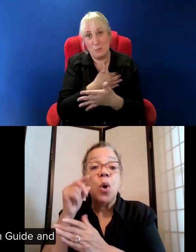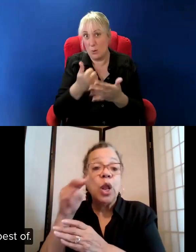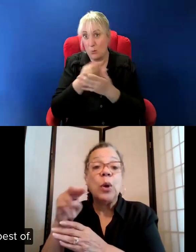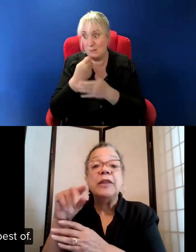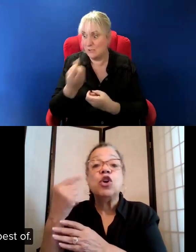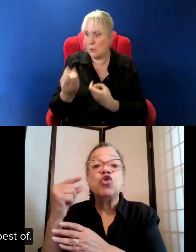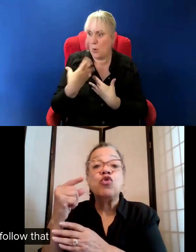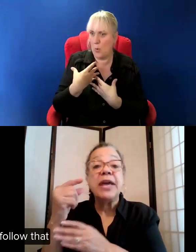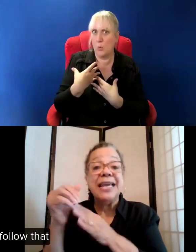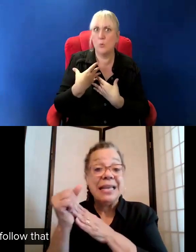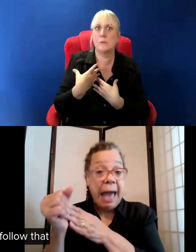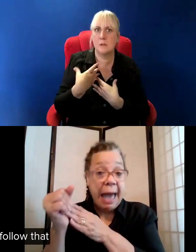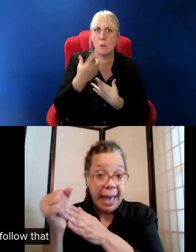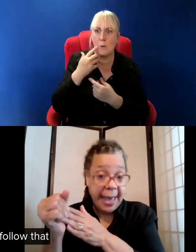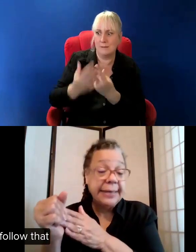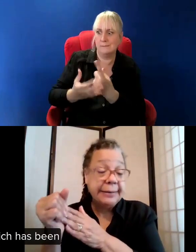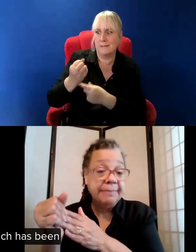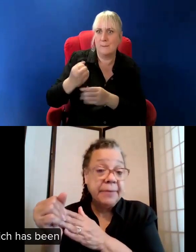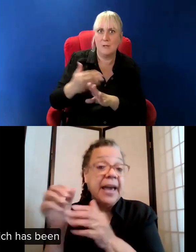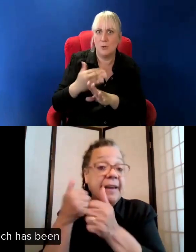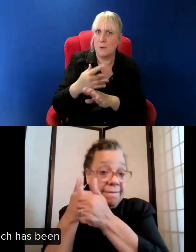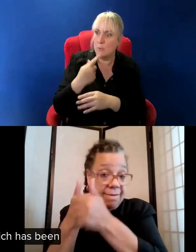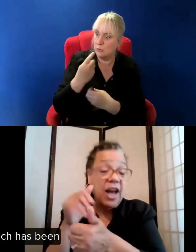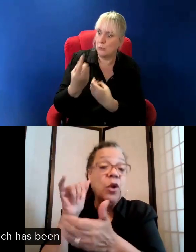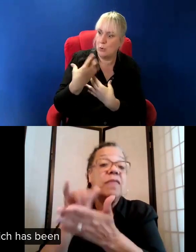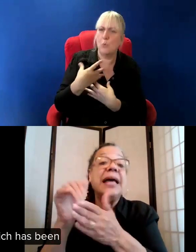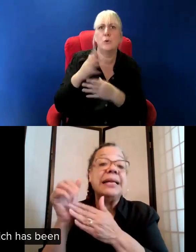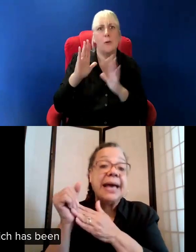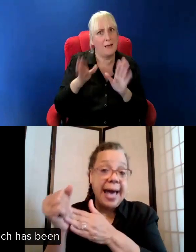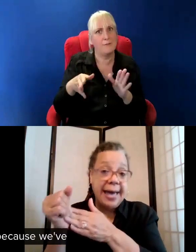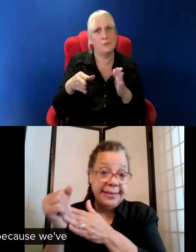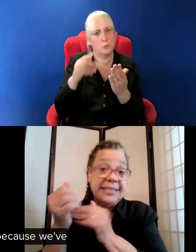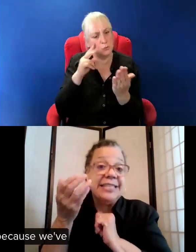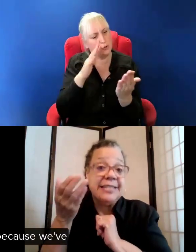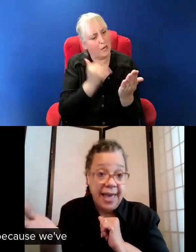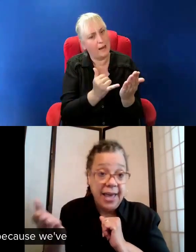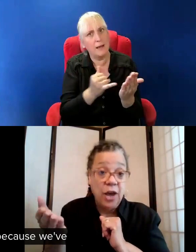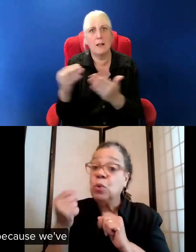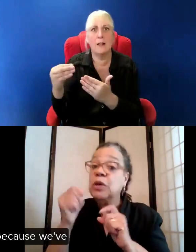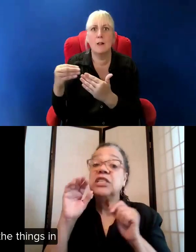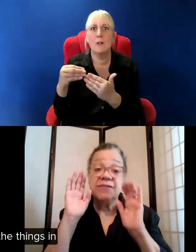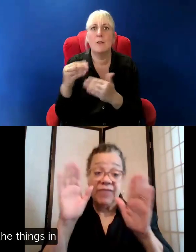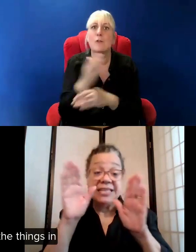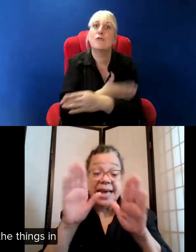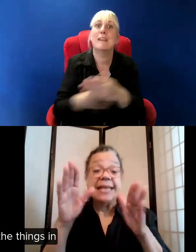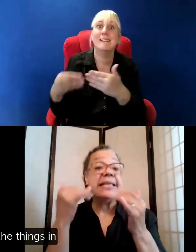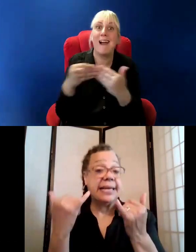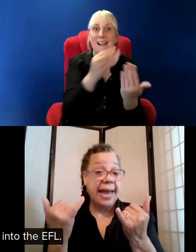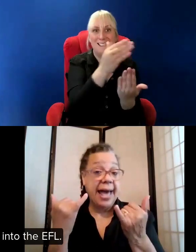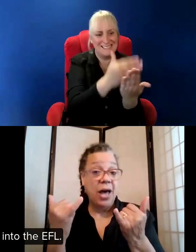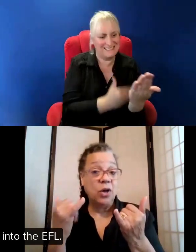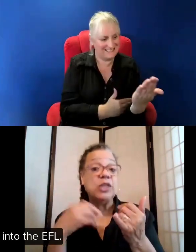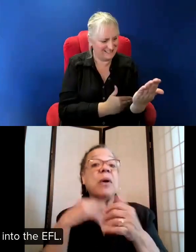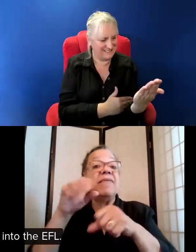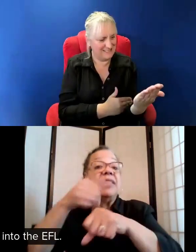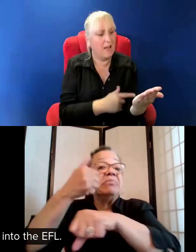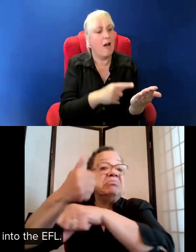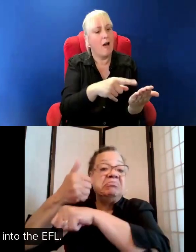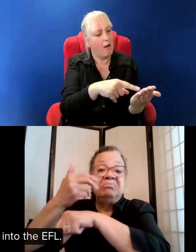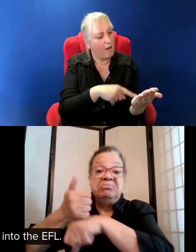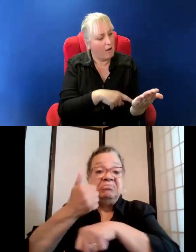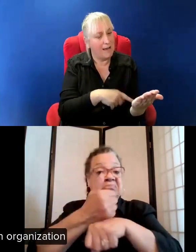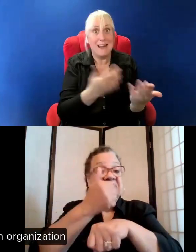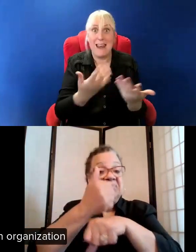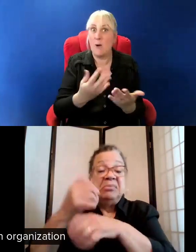guide and, to the best of our ability, follow that guidance, which has been fantastic now because we've already got the things in place moving into the